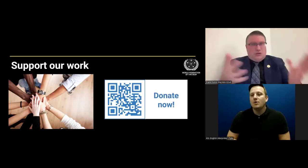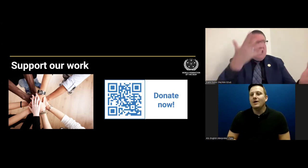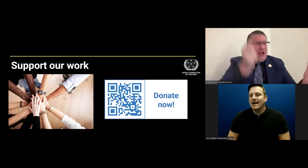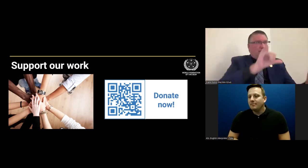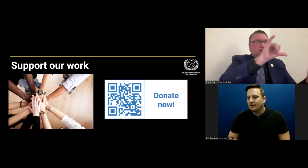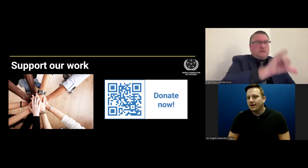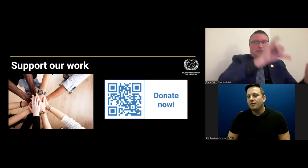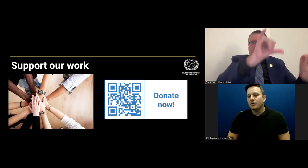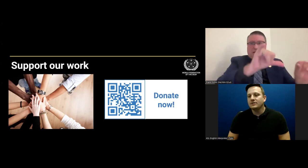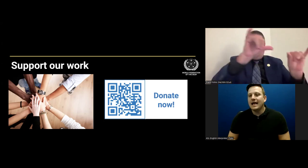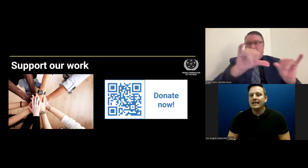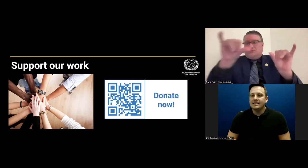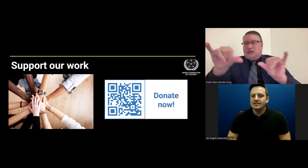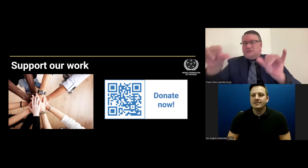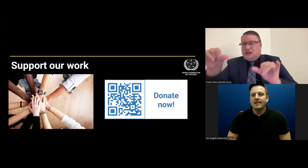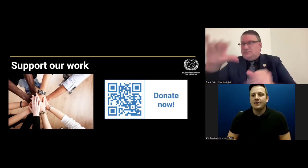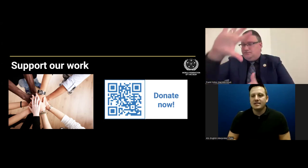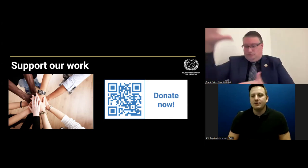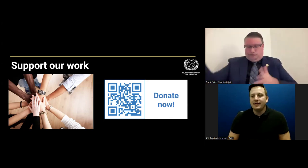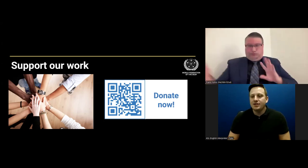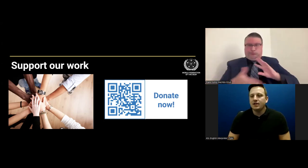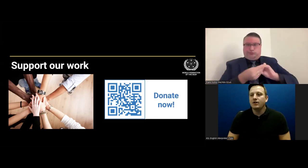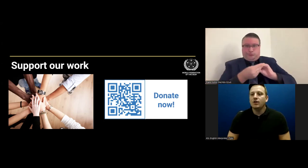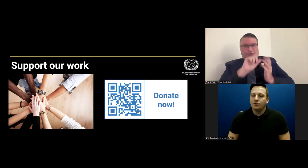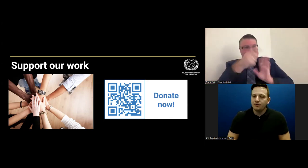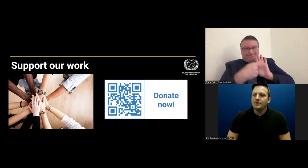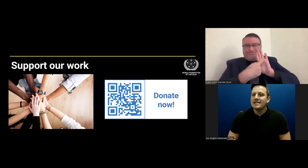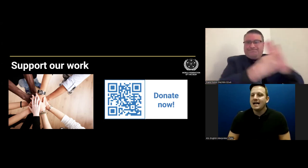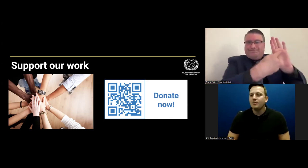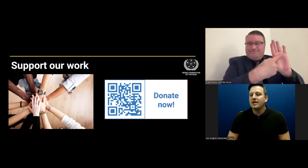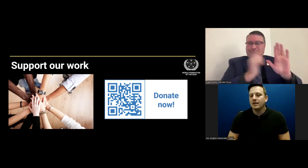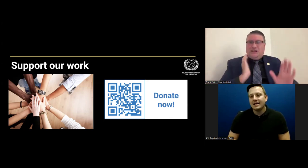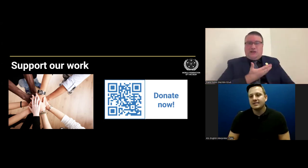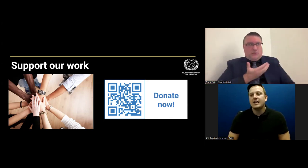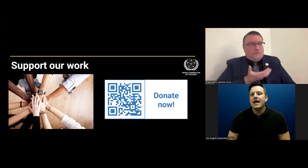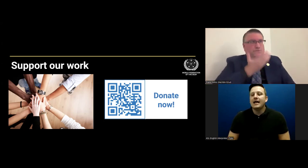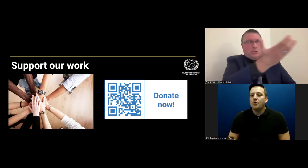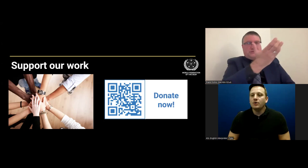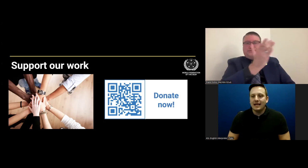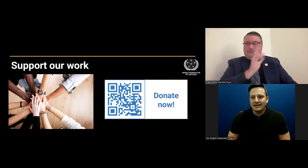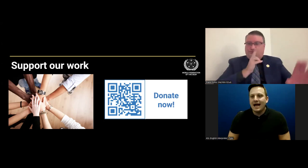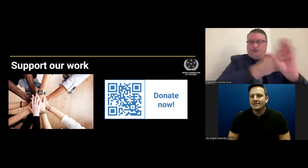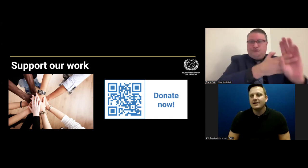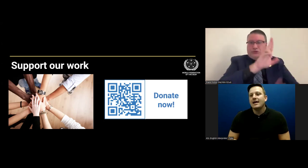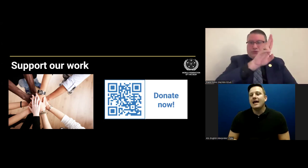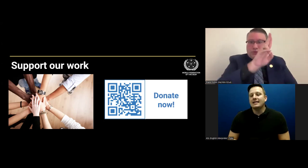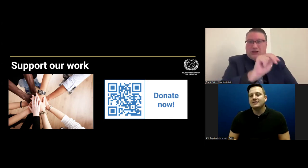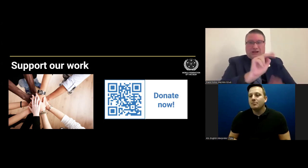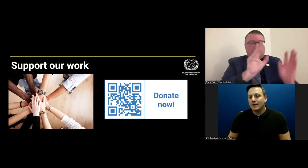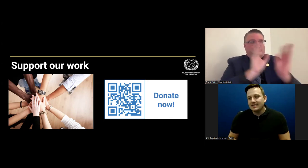what's happening around the world, any instances of language deprivation, look through the data that we collect and correlate that and summarize it